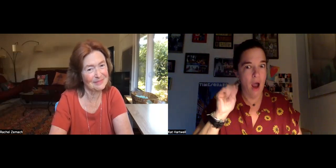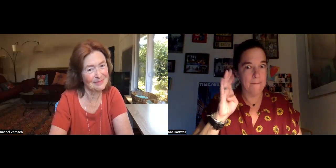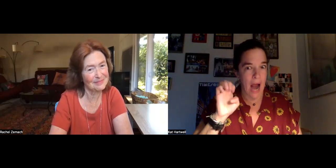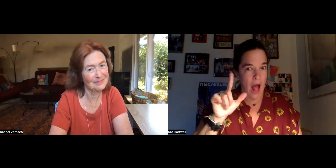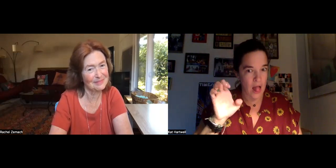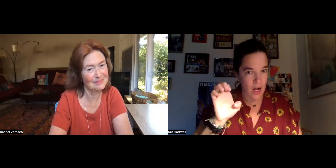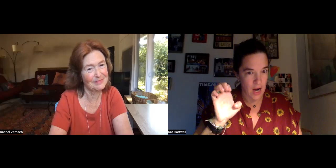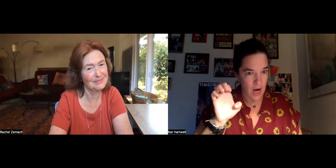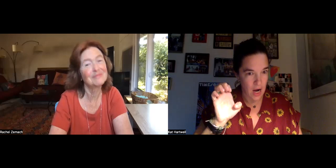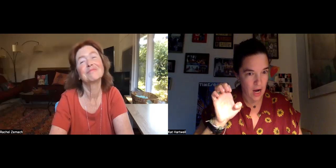Annabelle.